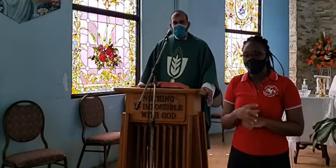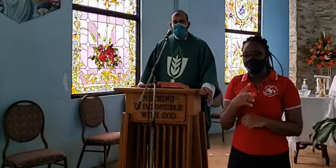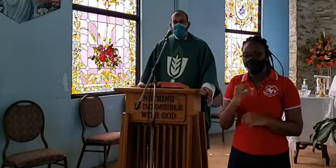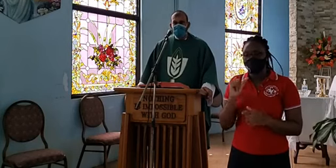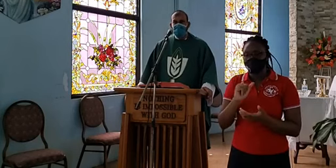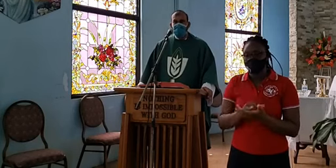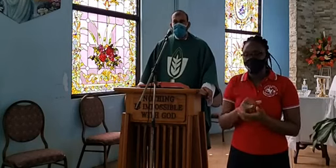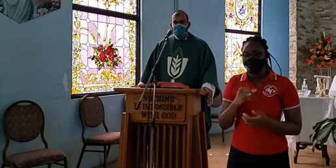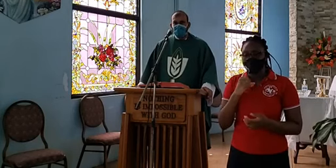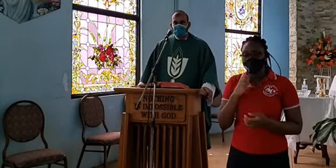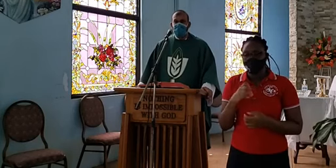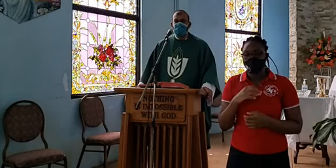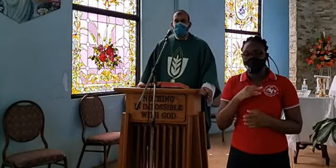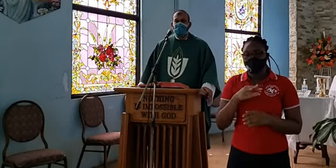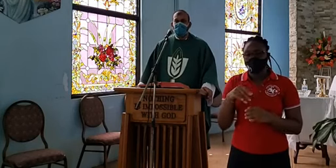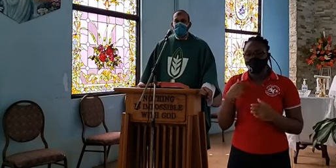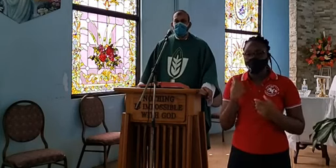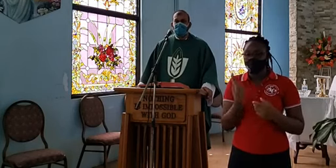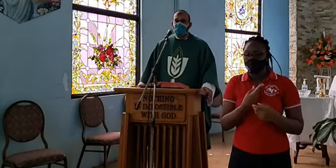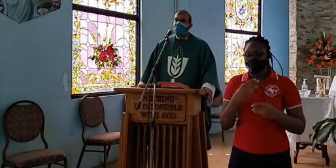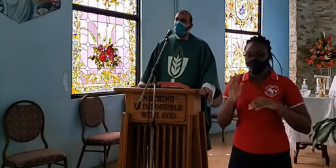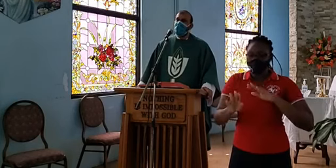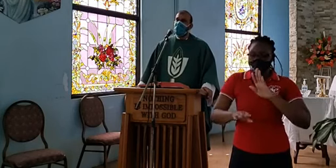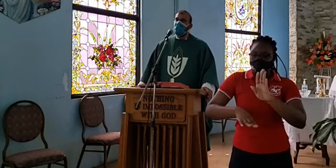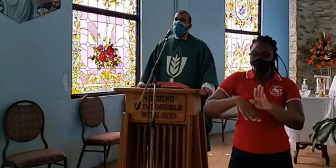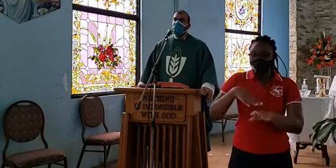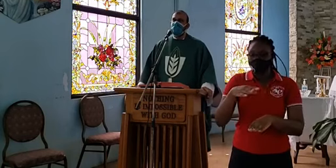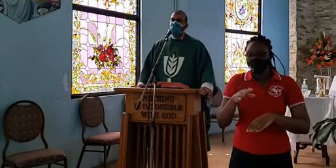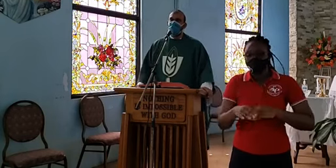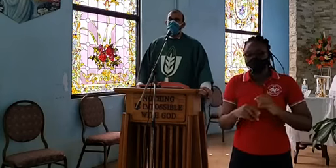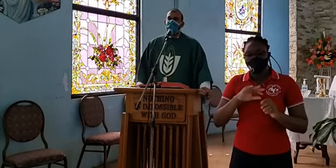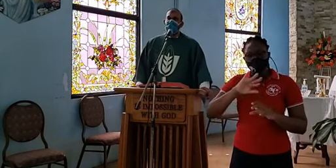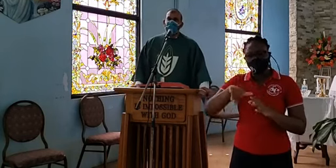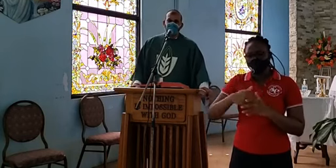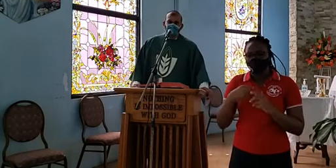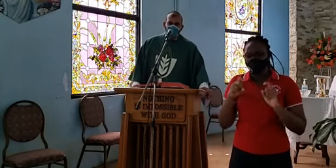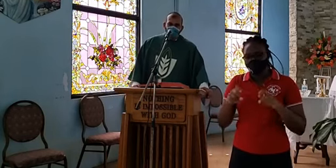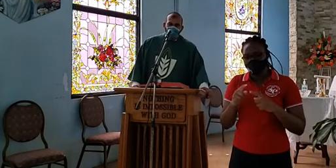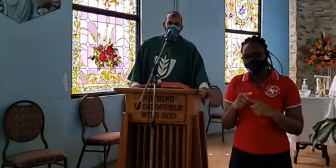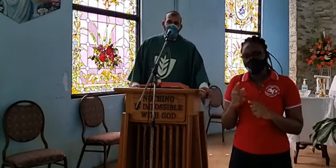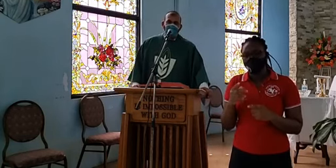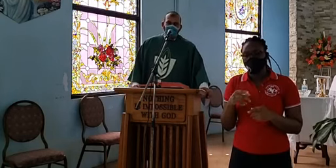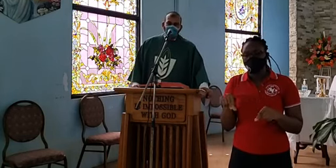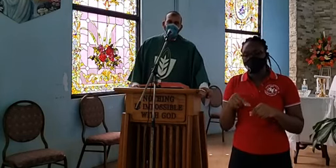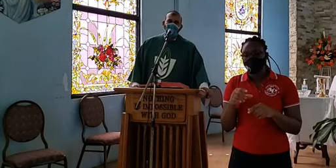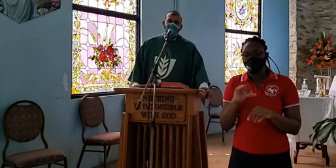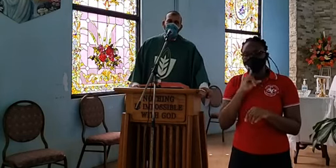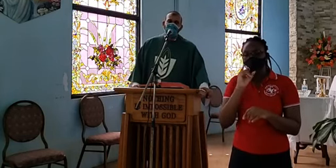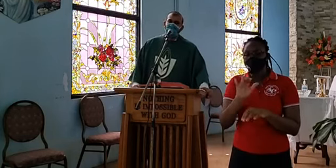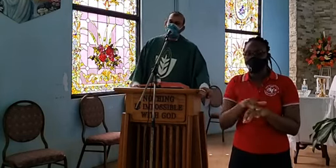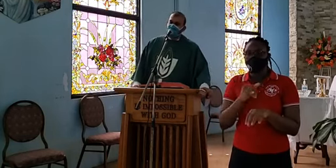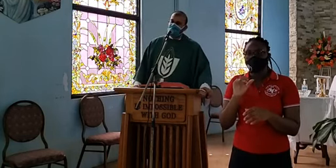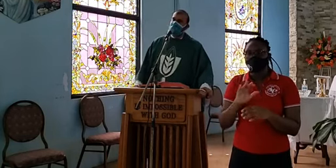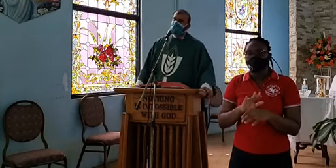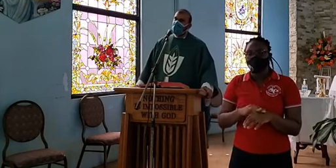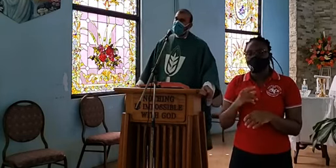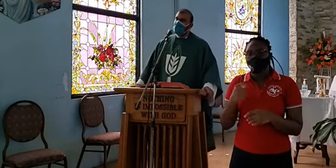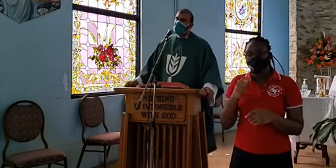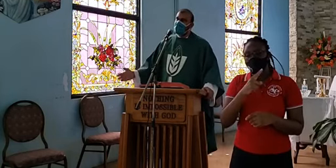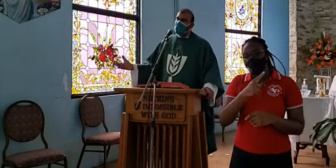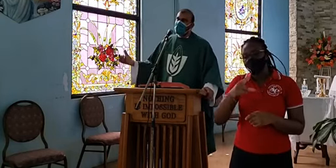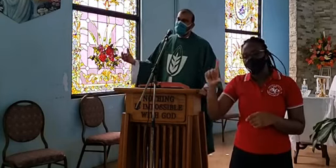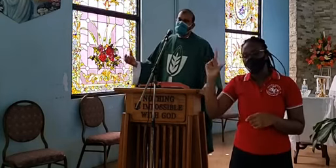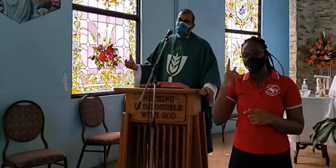And that is to be our tune. All we need to do is call on the Lord, trust the